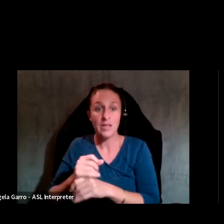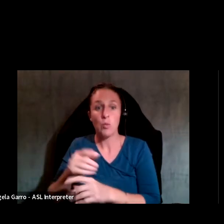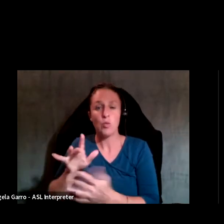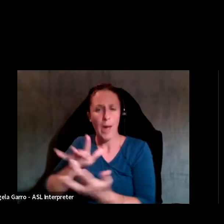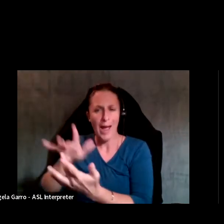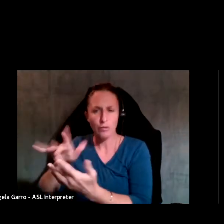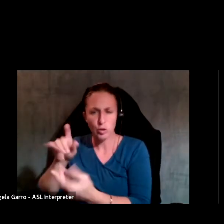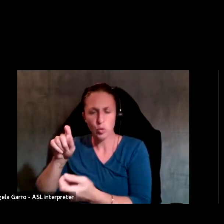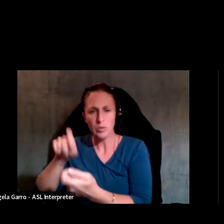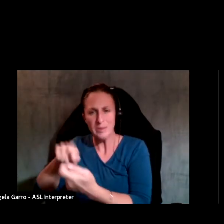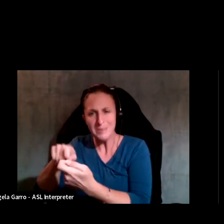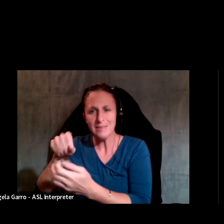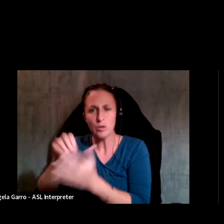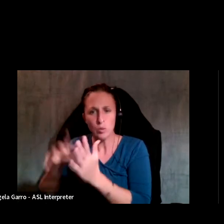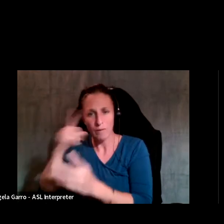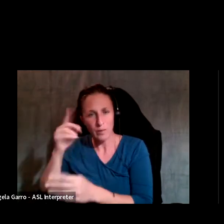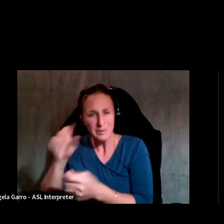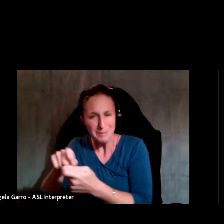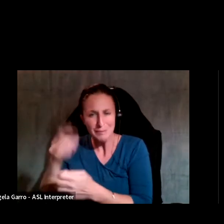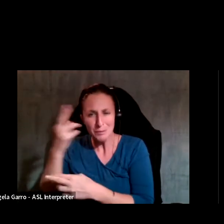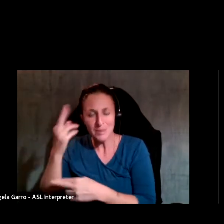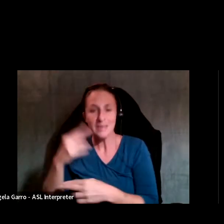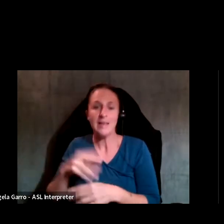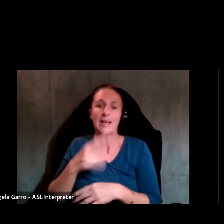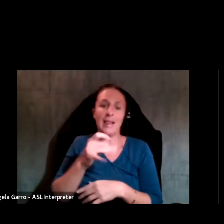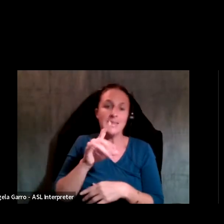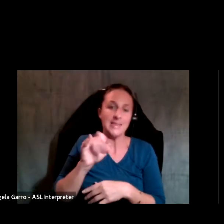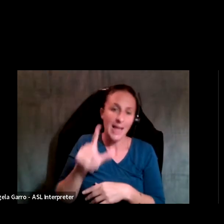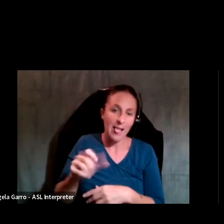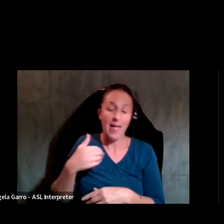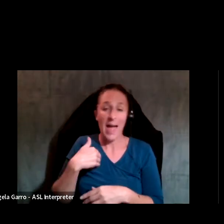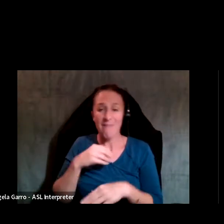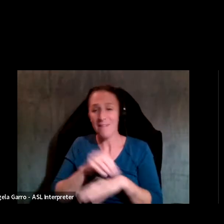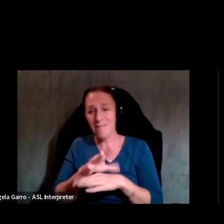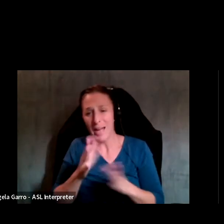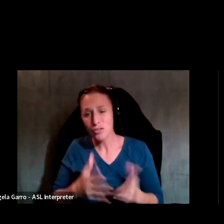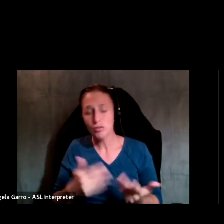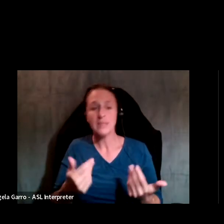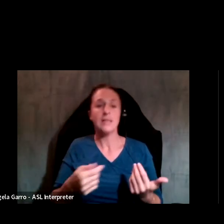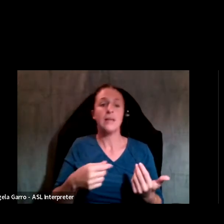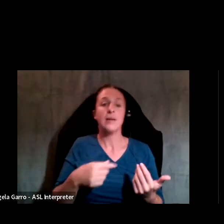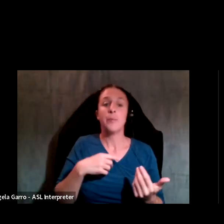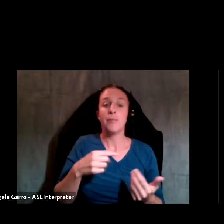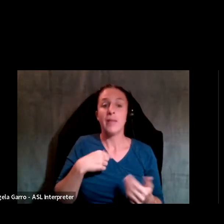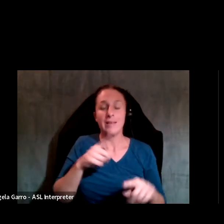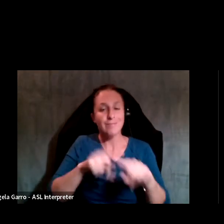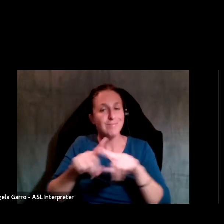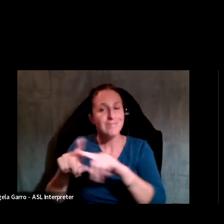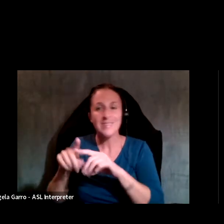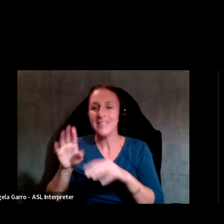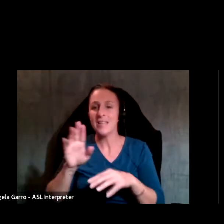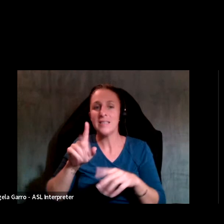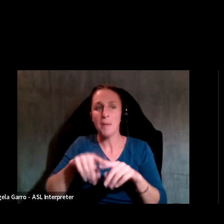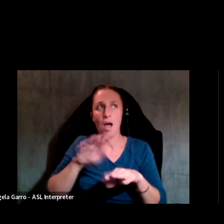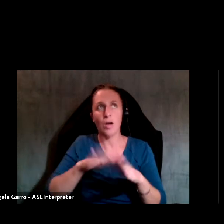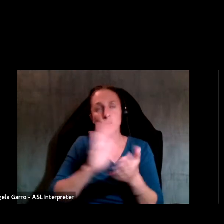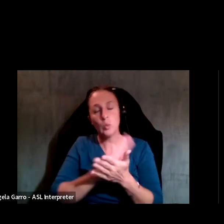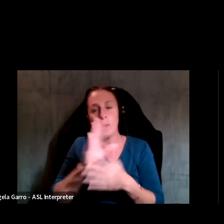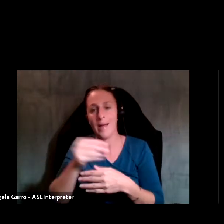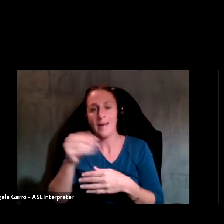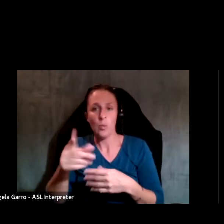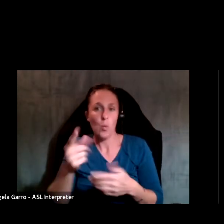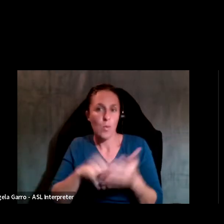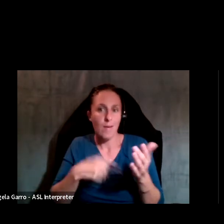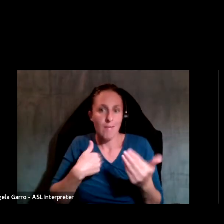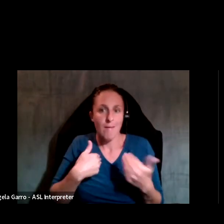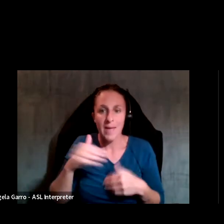And then at Hillsdale, there's advisory. Like there's a lot of different strategies depending upon the school and sort of its assets. So there's definitely ways in